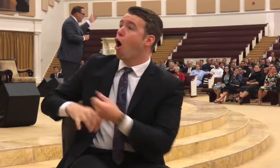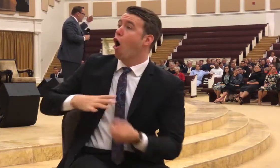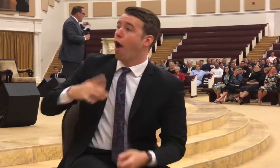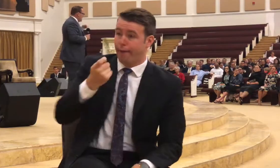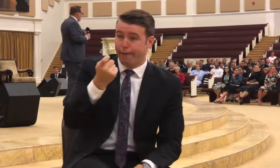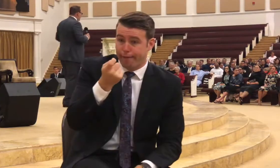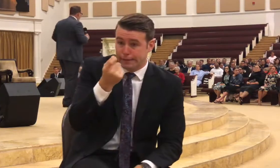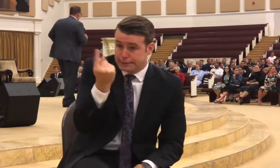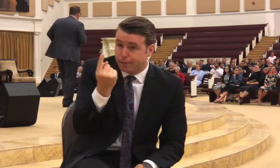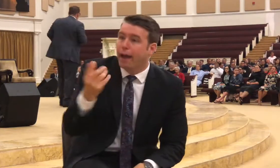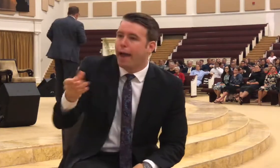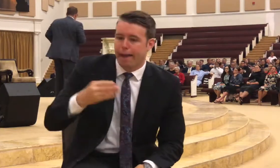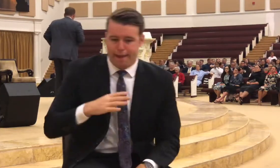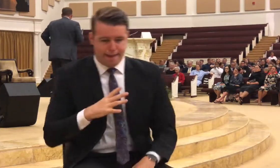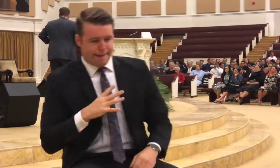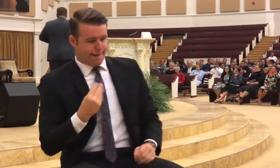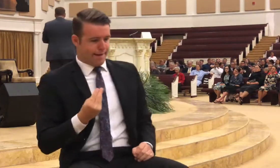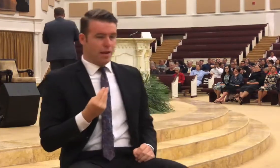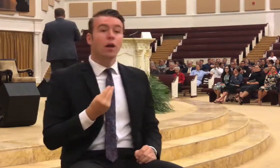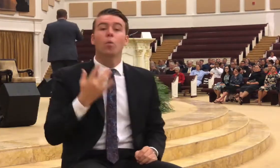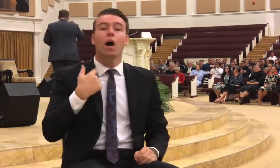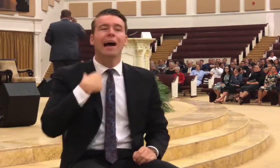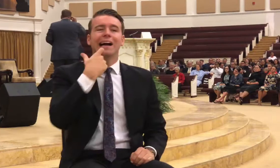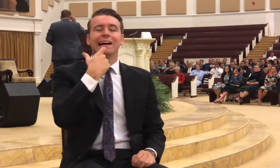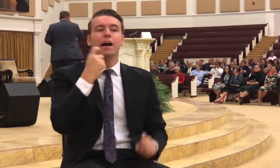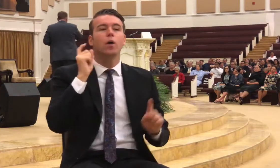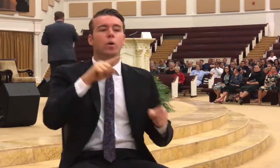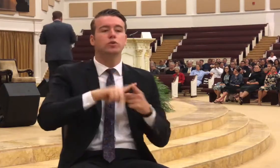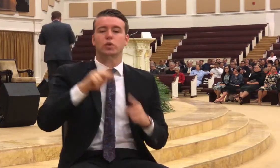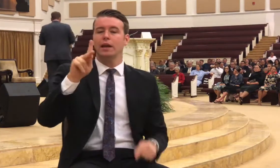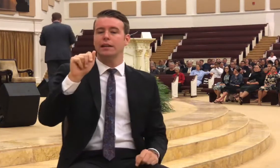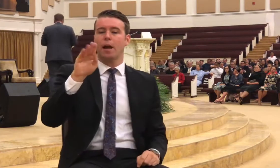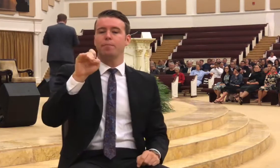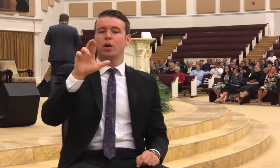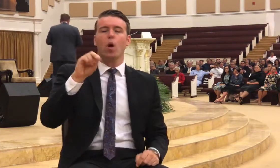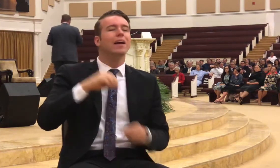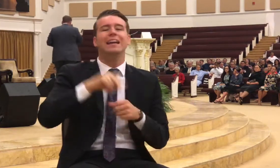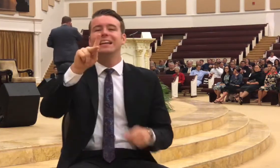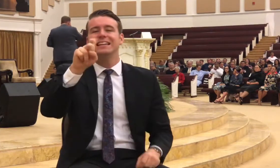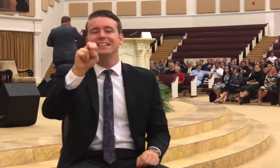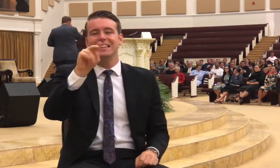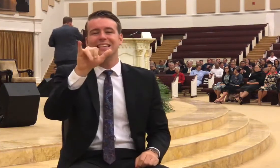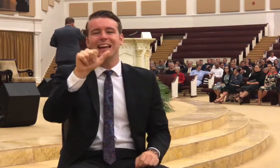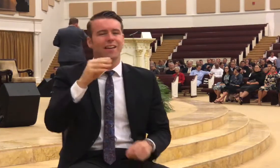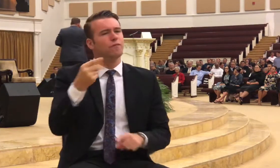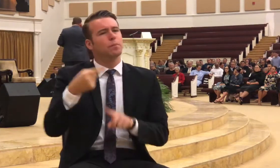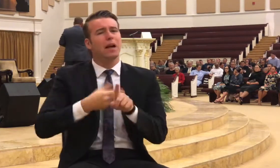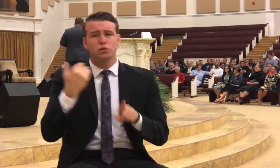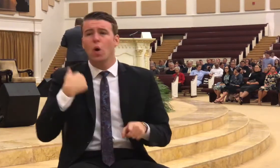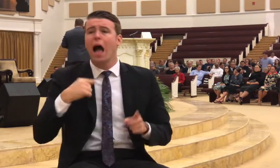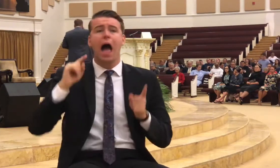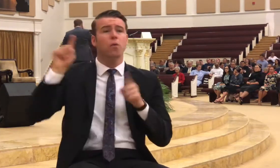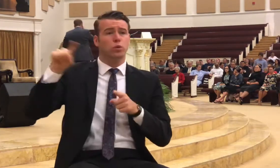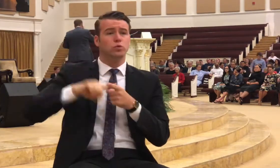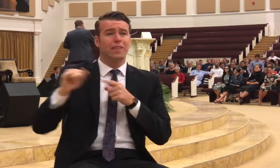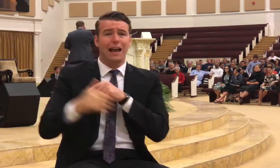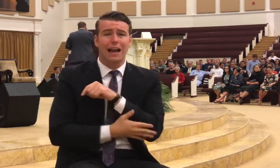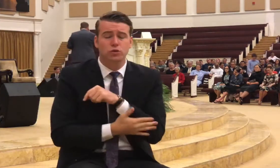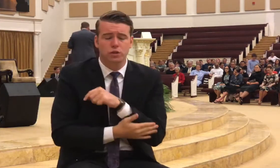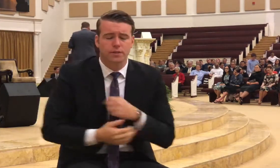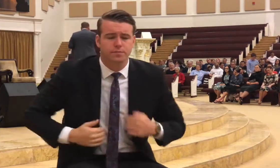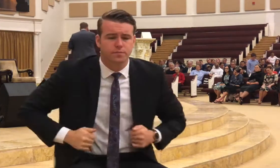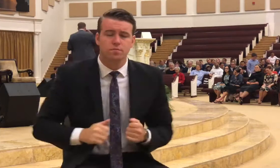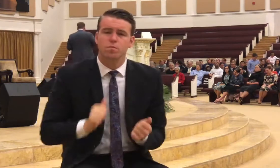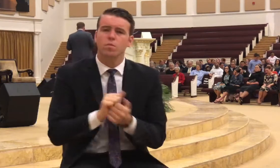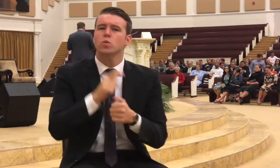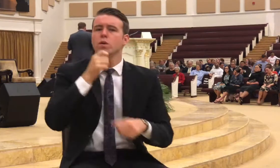me a little of this. I rolled through Kibera when we were in Kenya a couple of months ago. We were there with Bishop Aston, and we